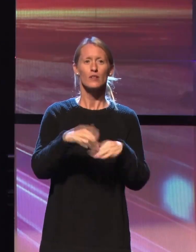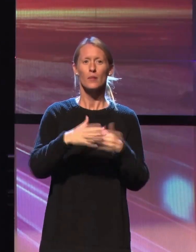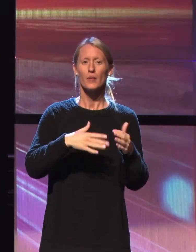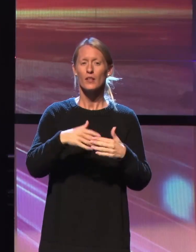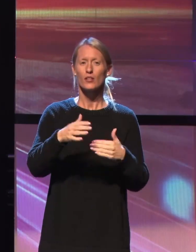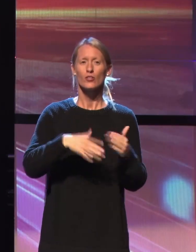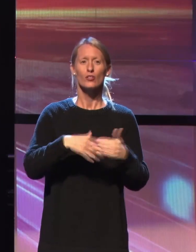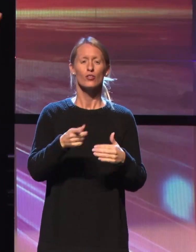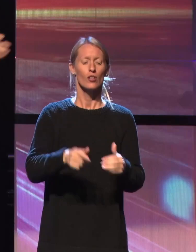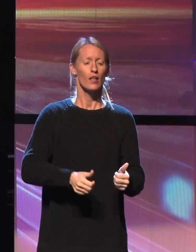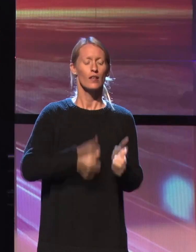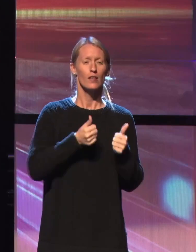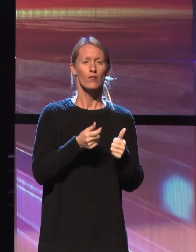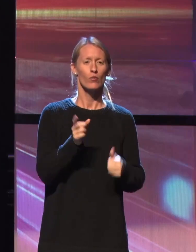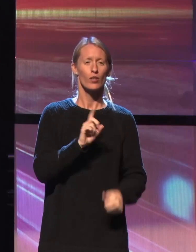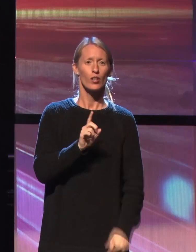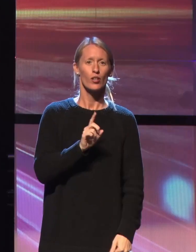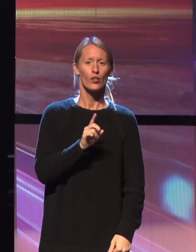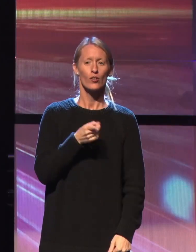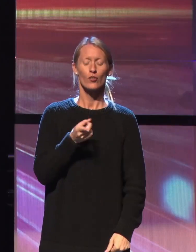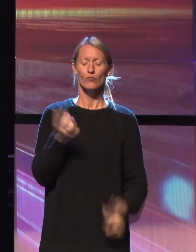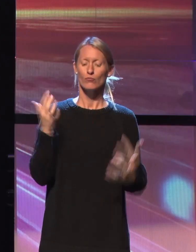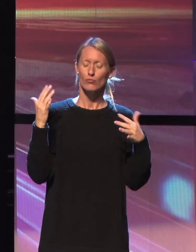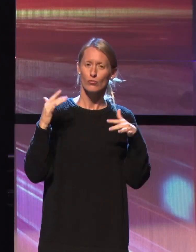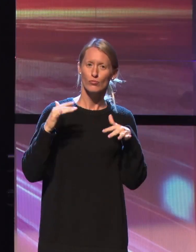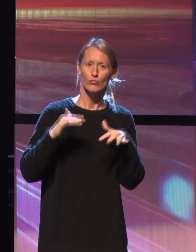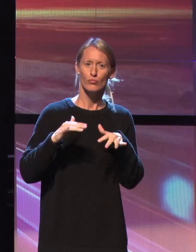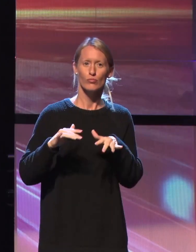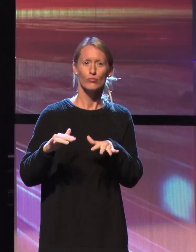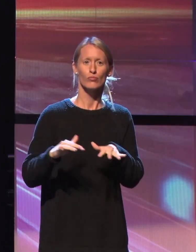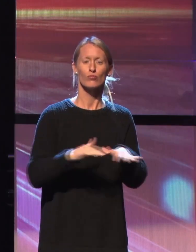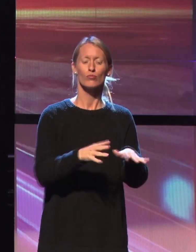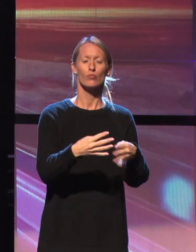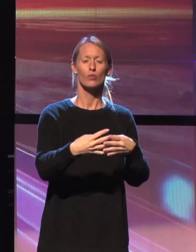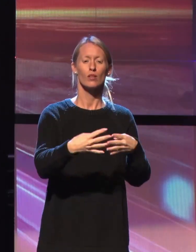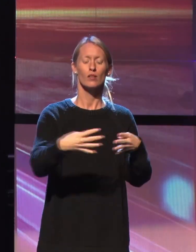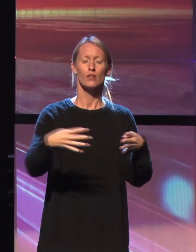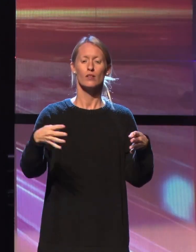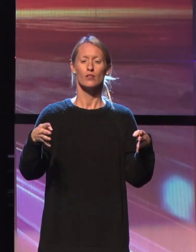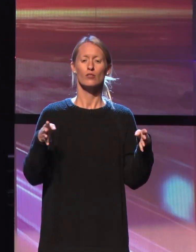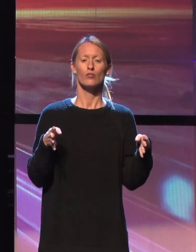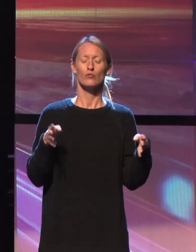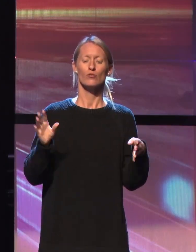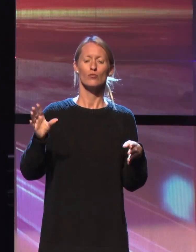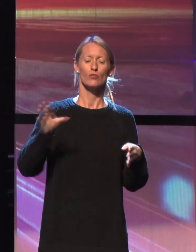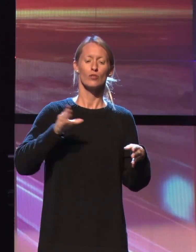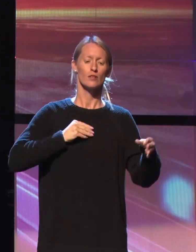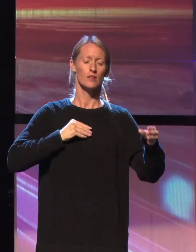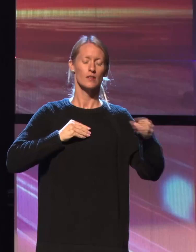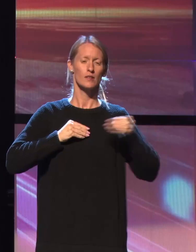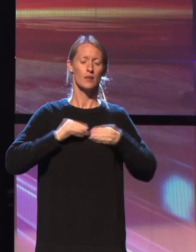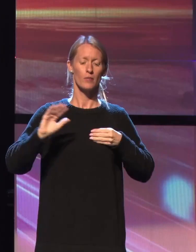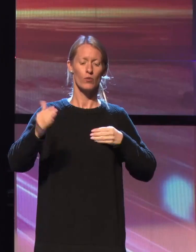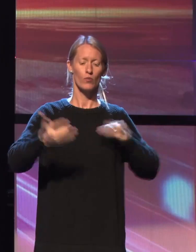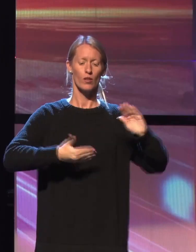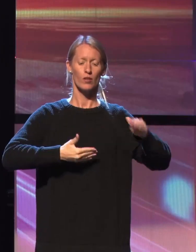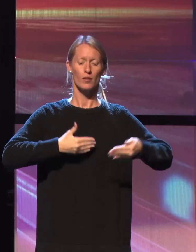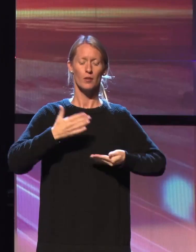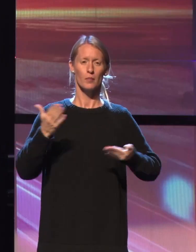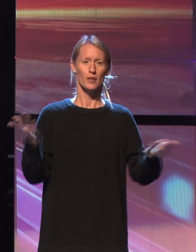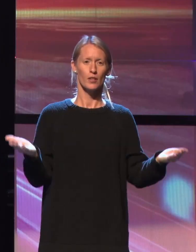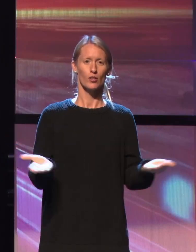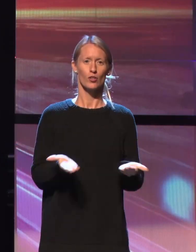of life that flows out because the gates are always open and you are welcome here. And let's get about the business of healing the